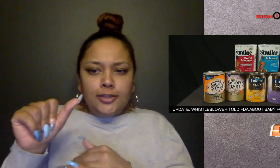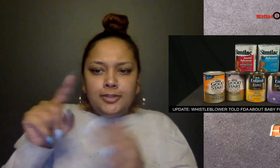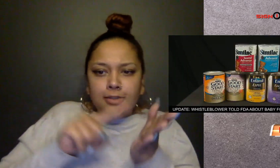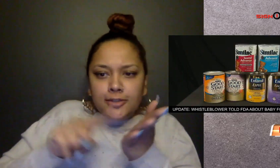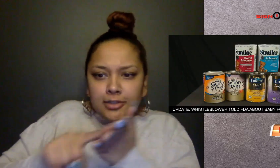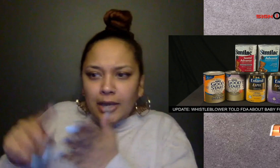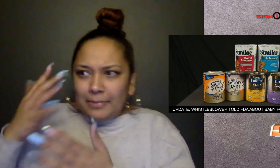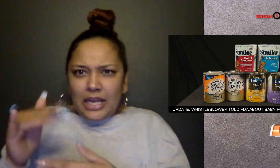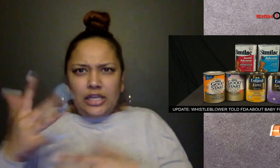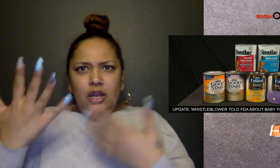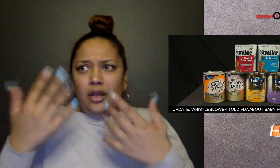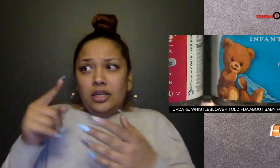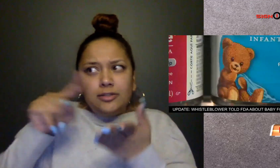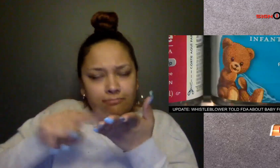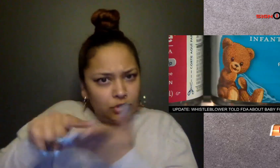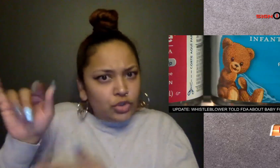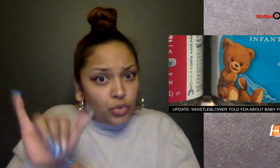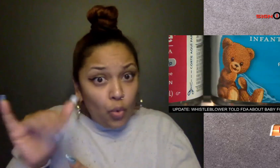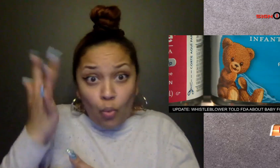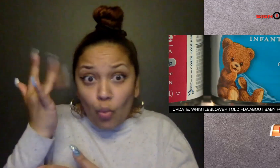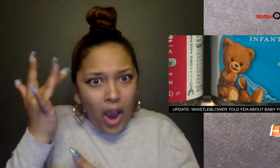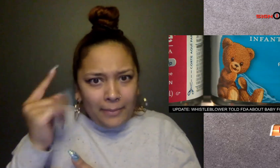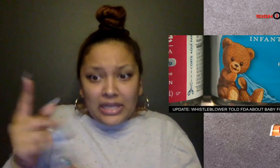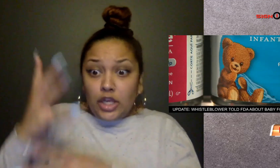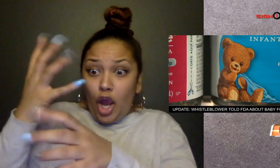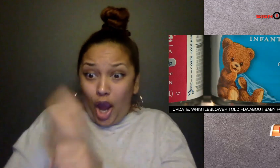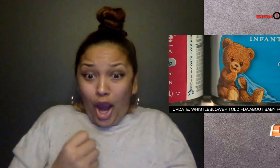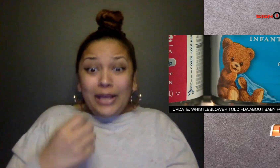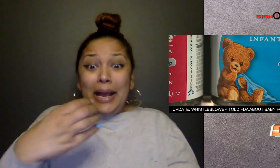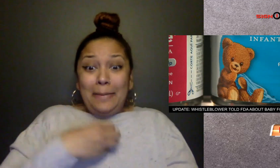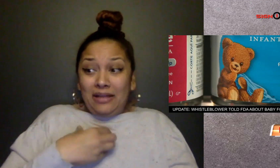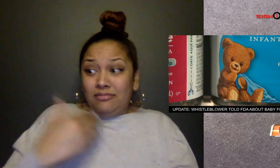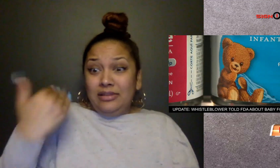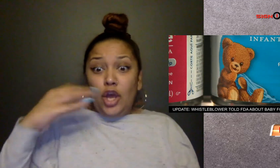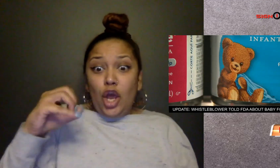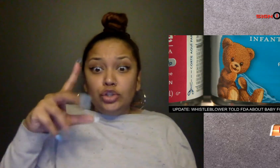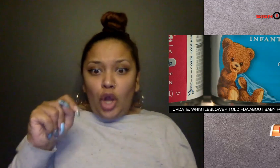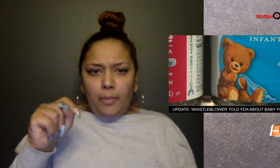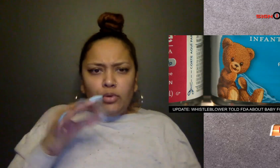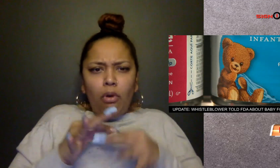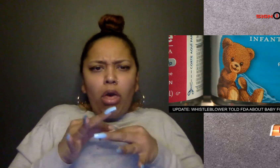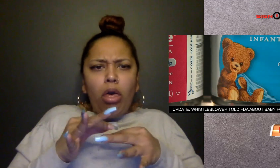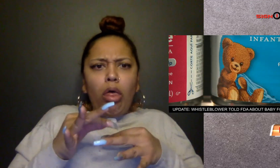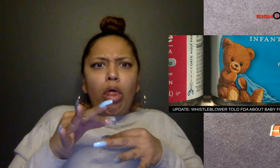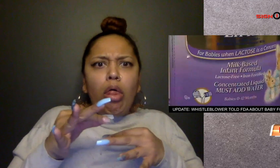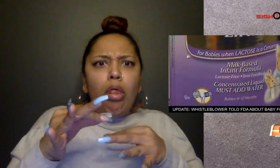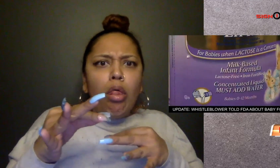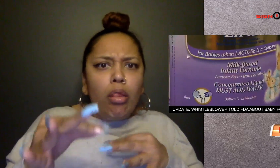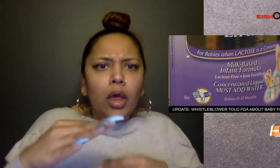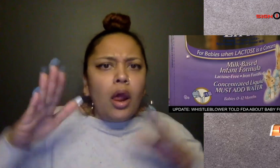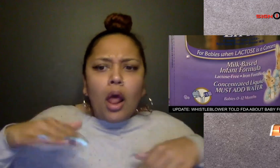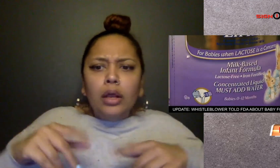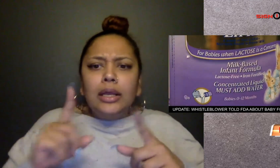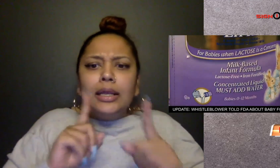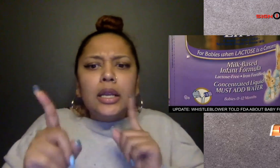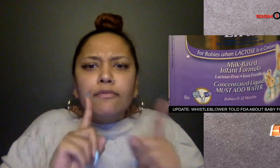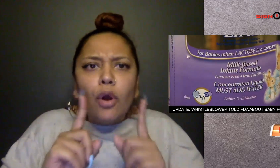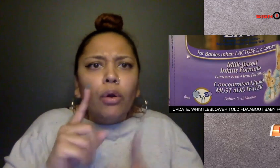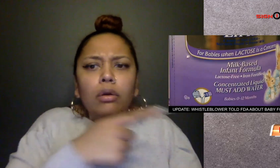but now the FDA is also under scrutiny because it received the complaint in October